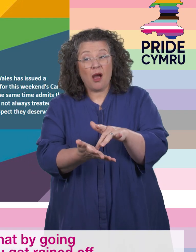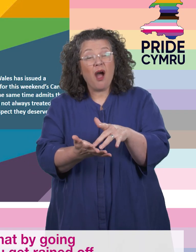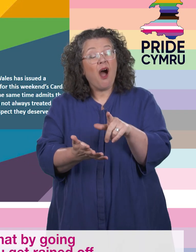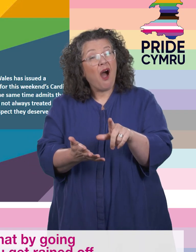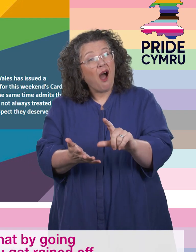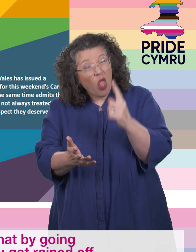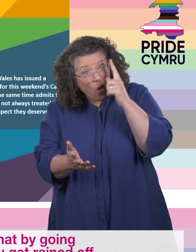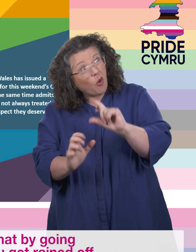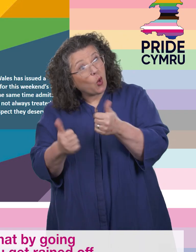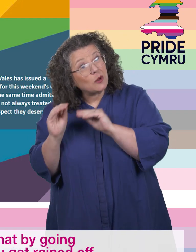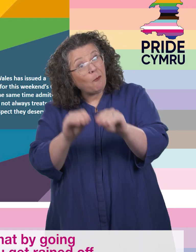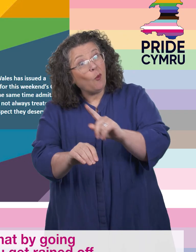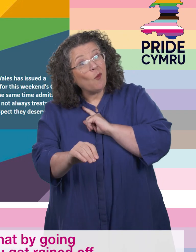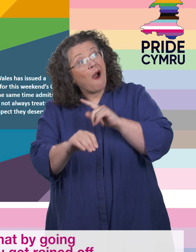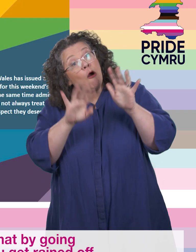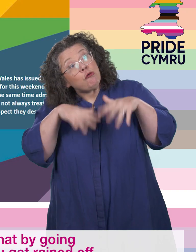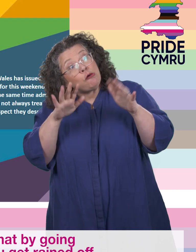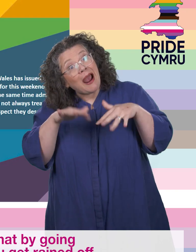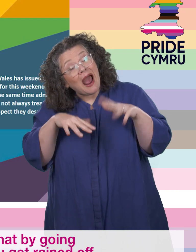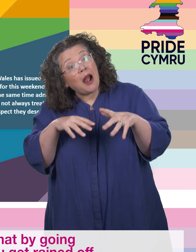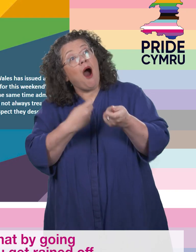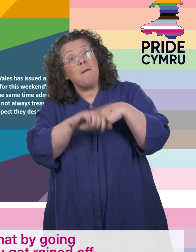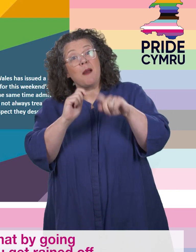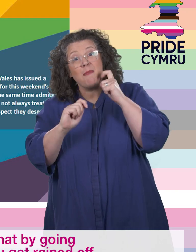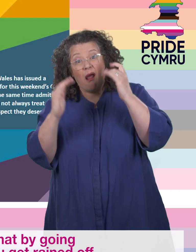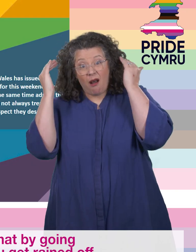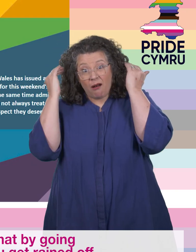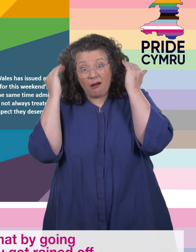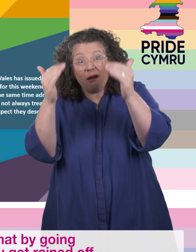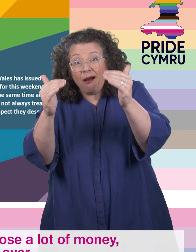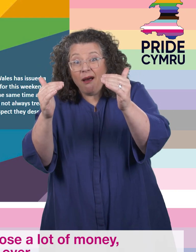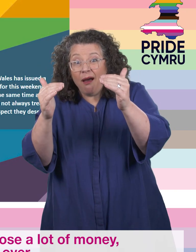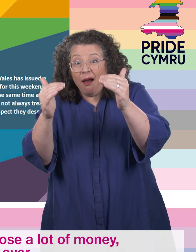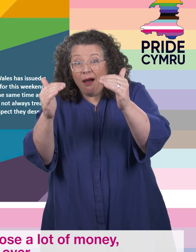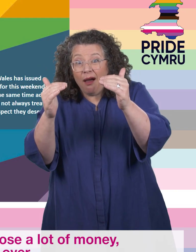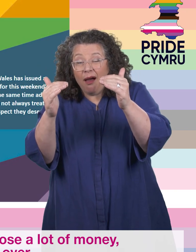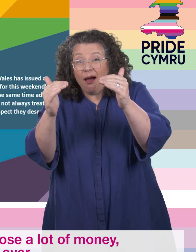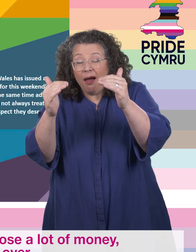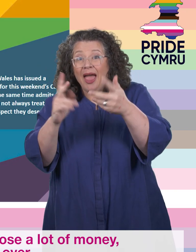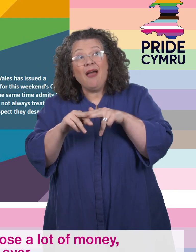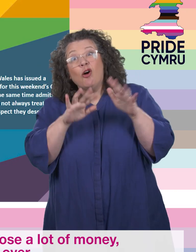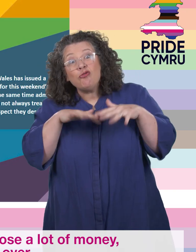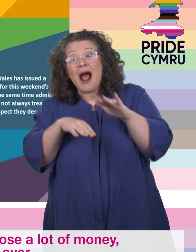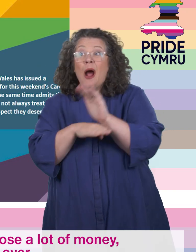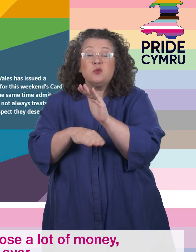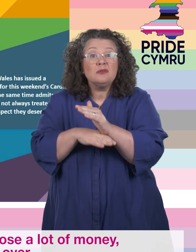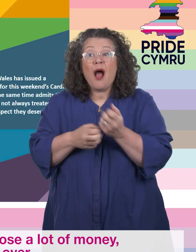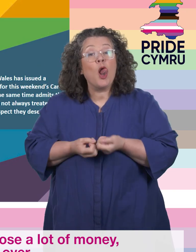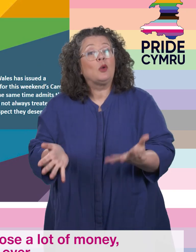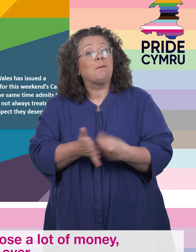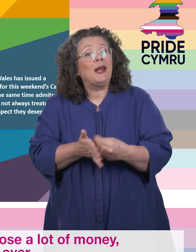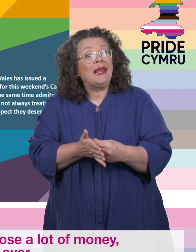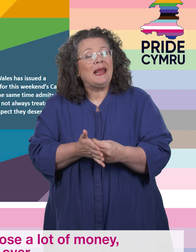one of the ideas was that by going to the Millennium Centre, if you get rained off, because if you get rained off, you lose a lot of